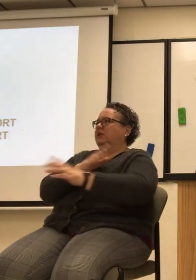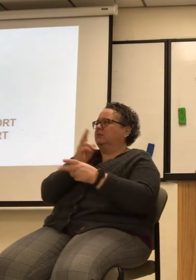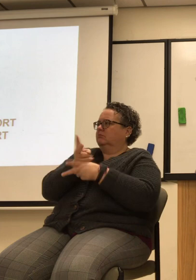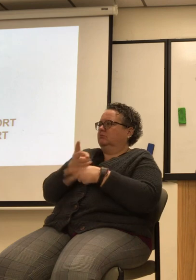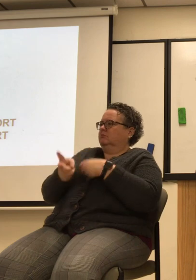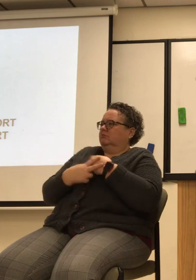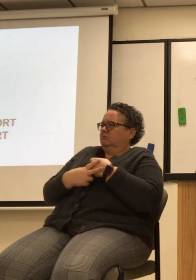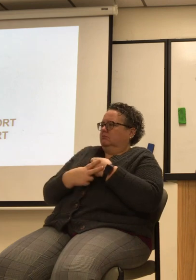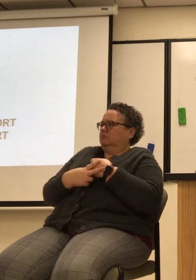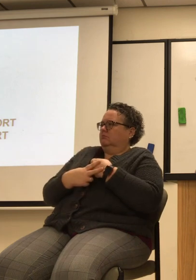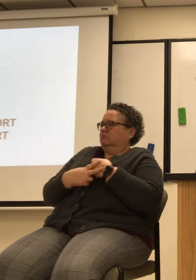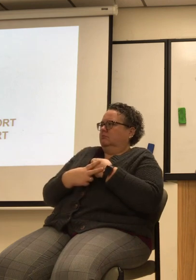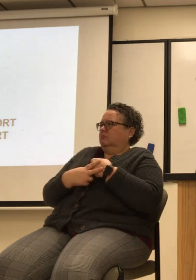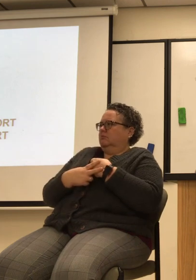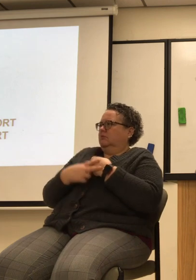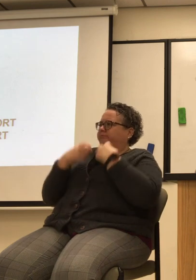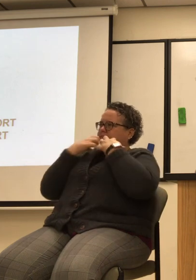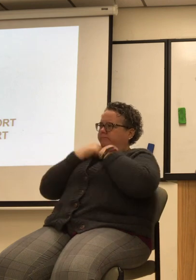diffusion,